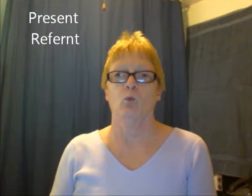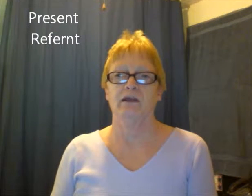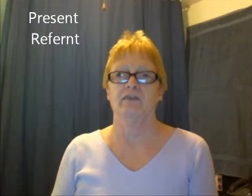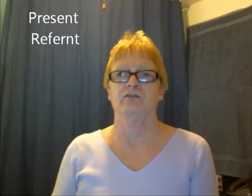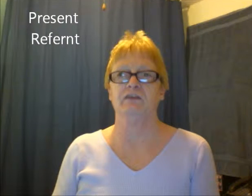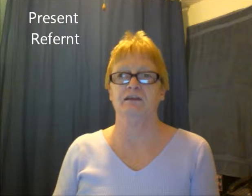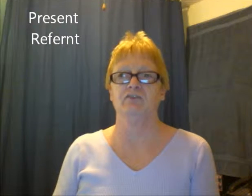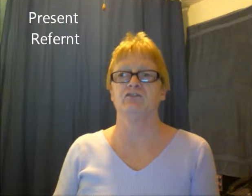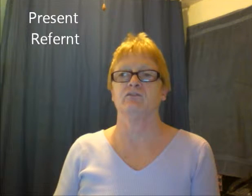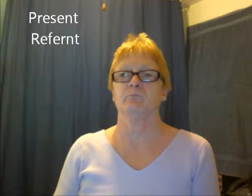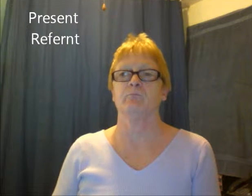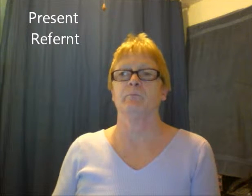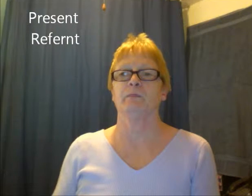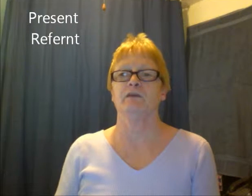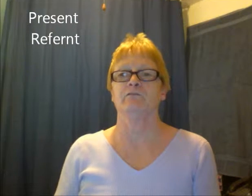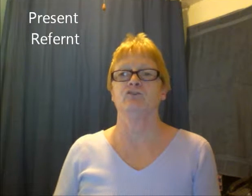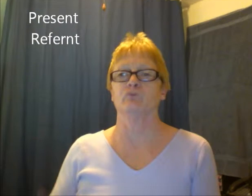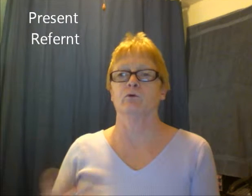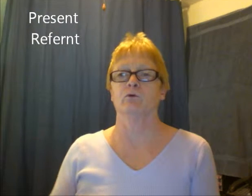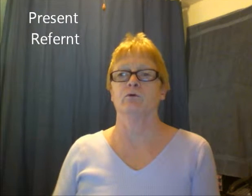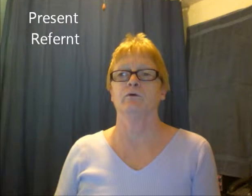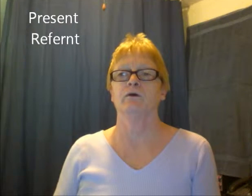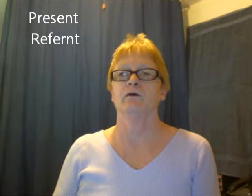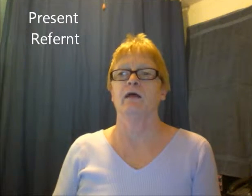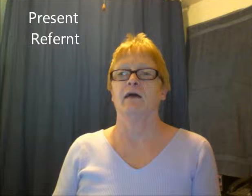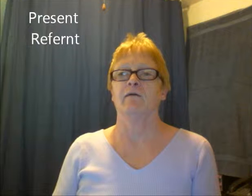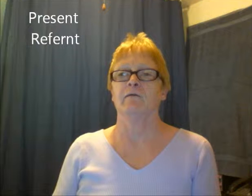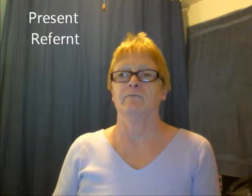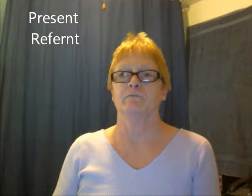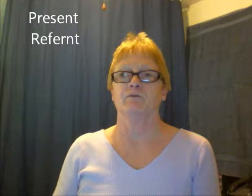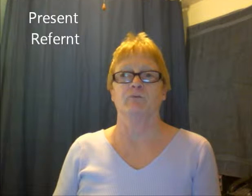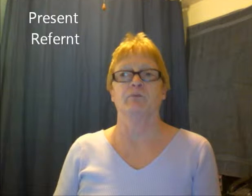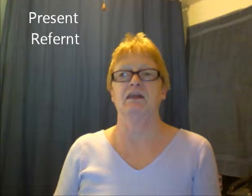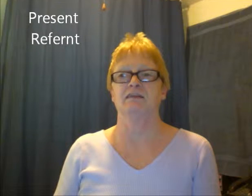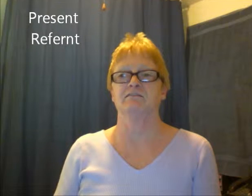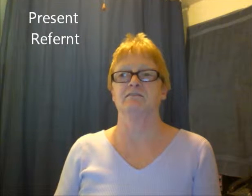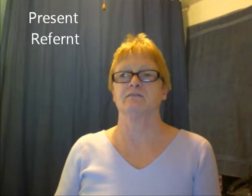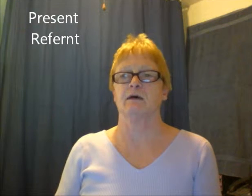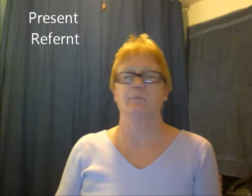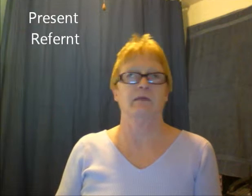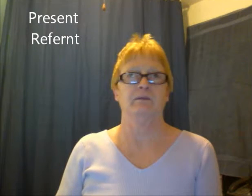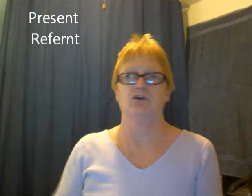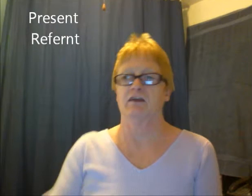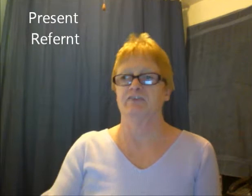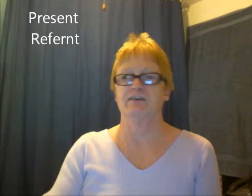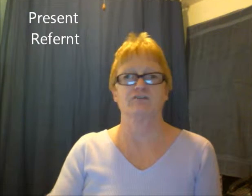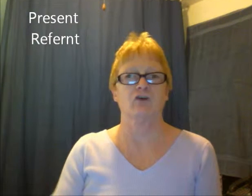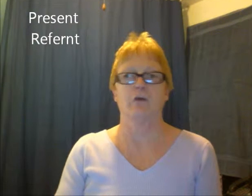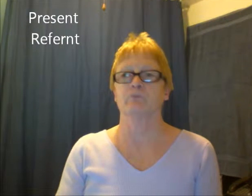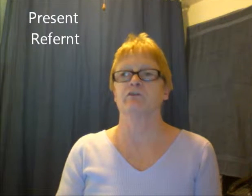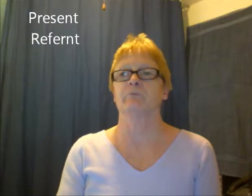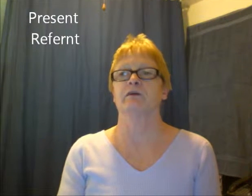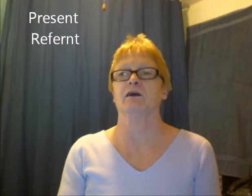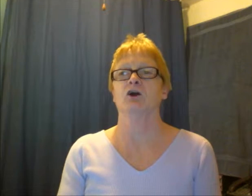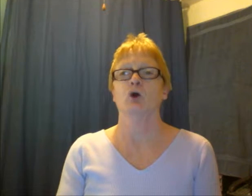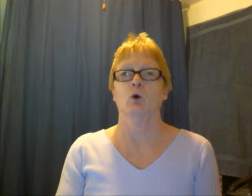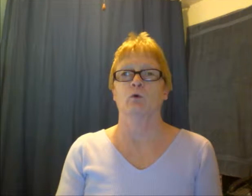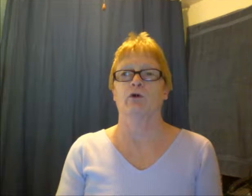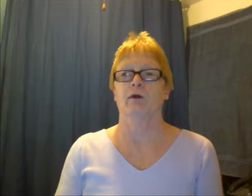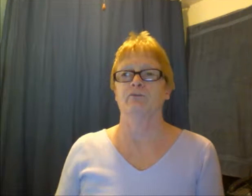When the individual, if the place, maybe on a desktop or something, or an object